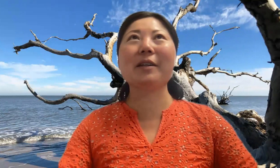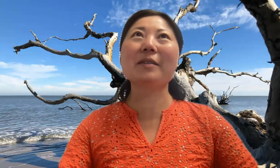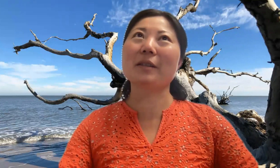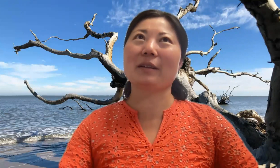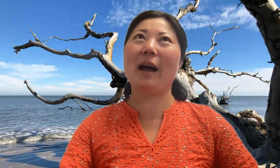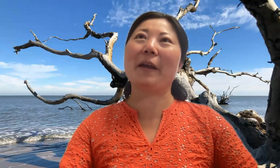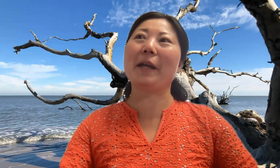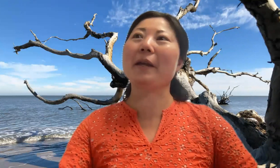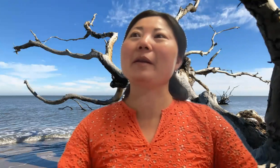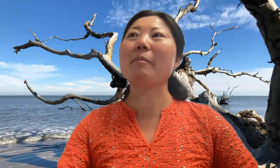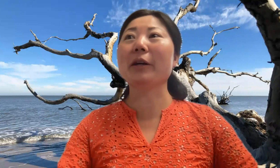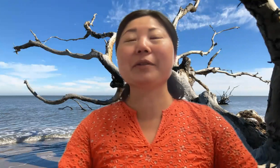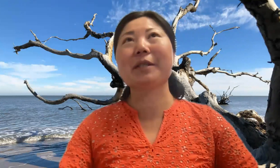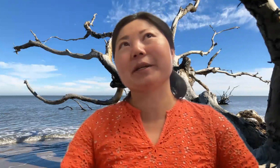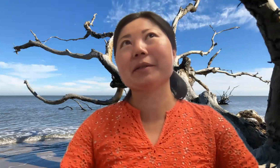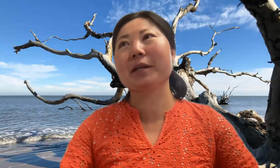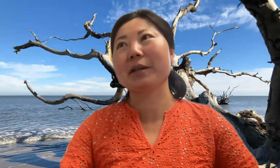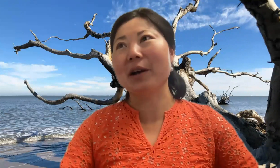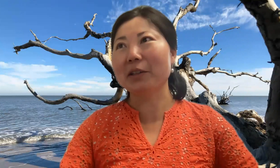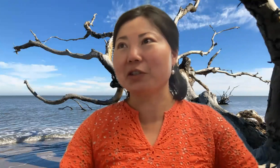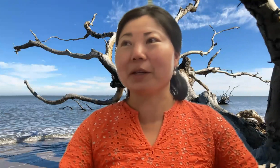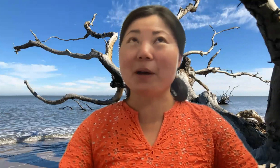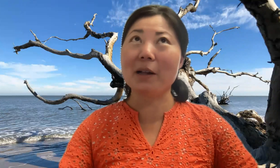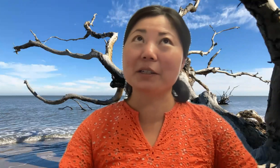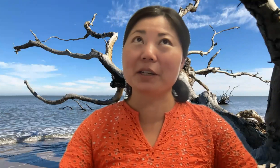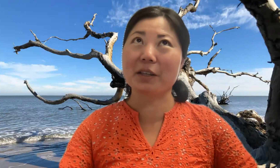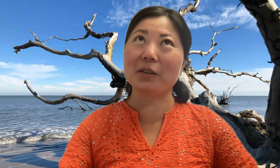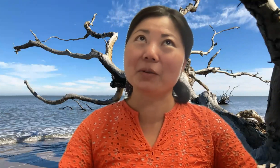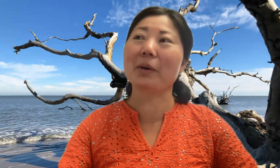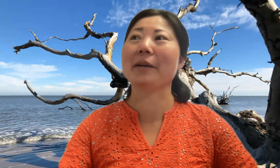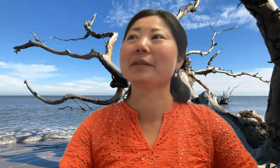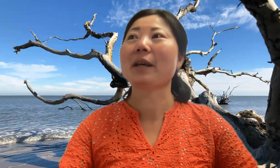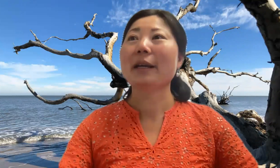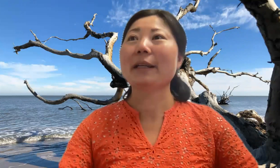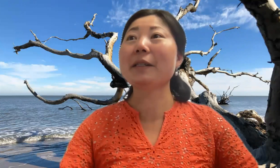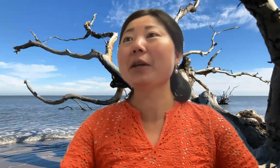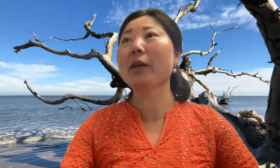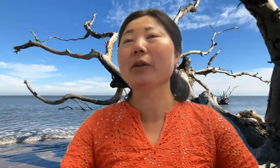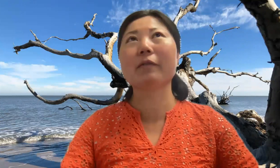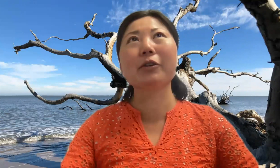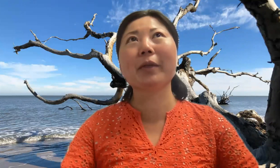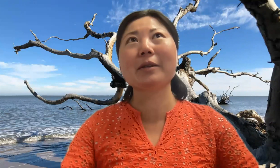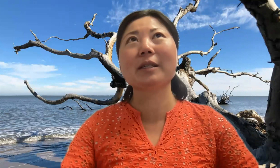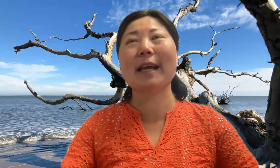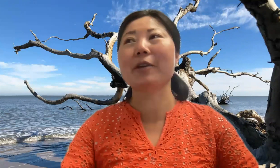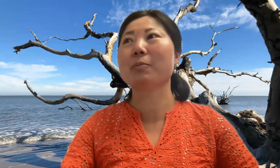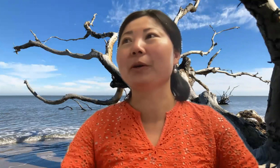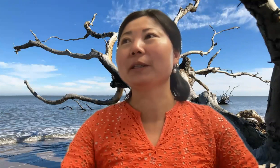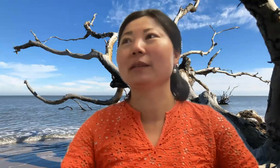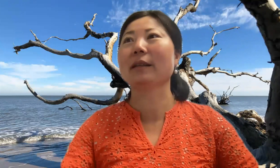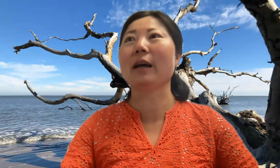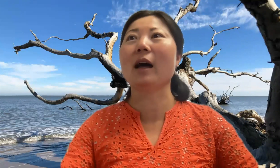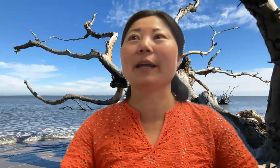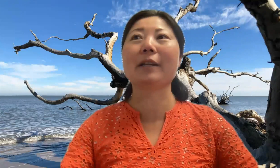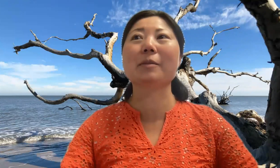research is in modern science, technology, and politics in the US. He is the author of a 2008